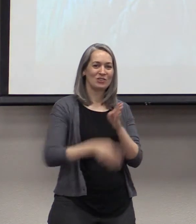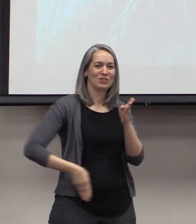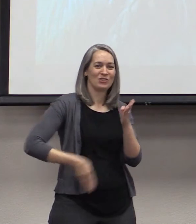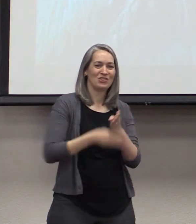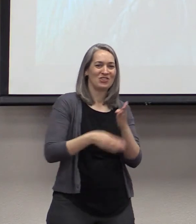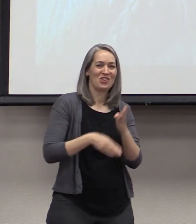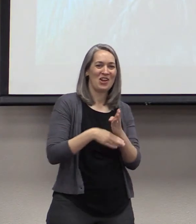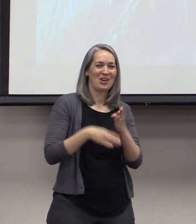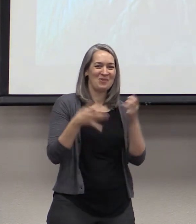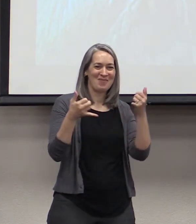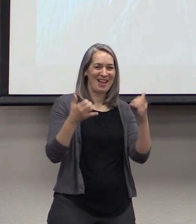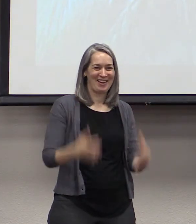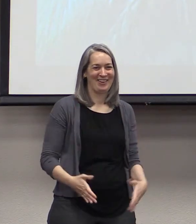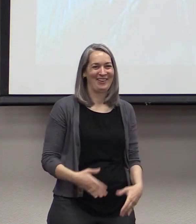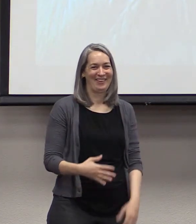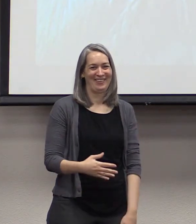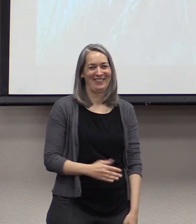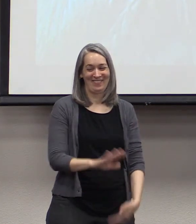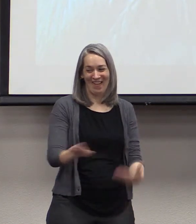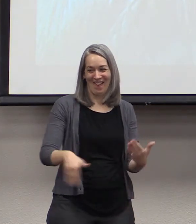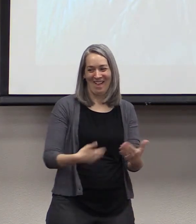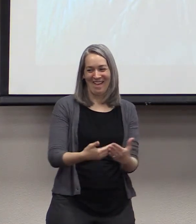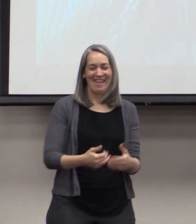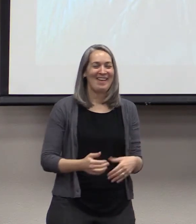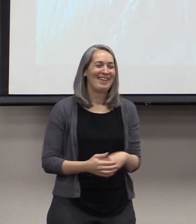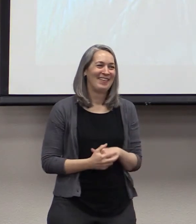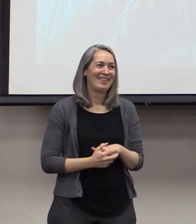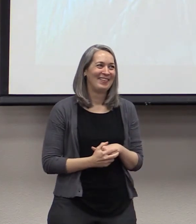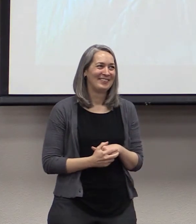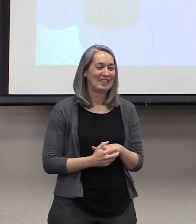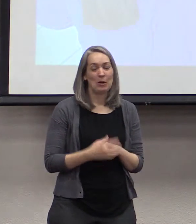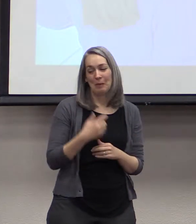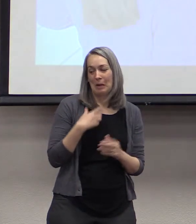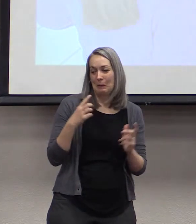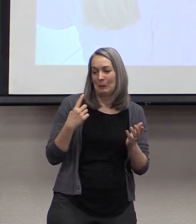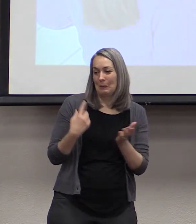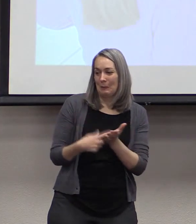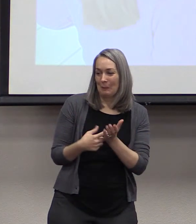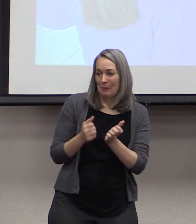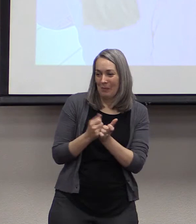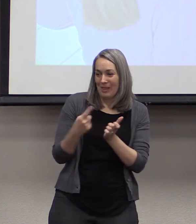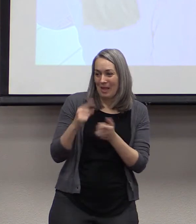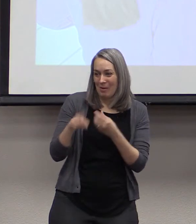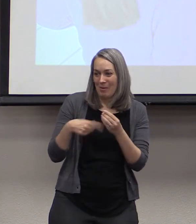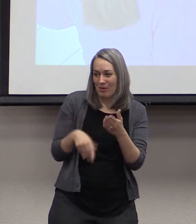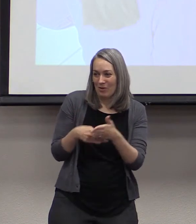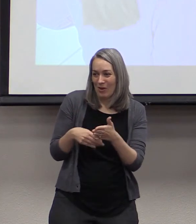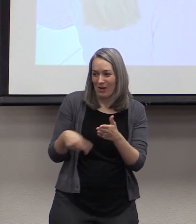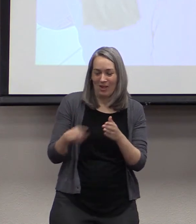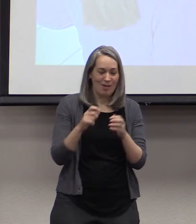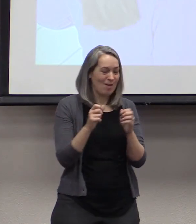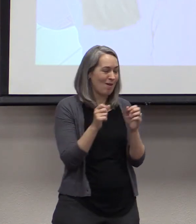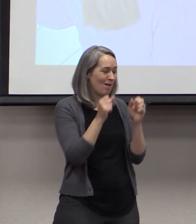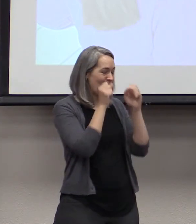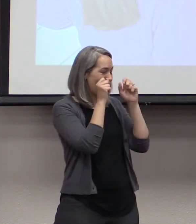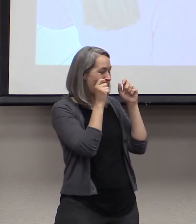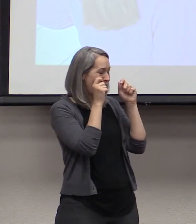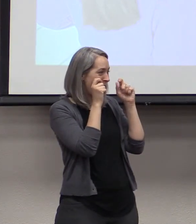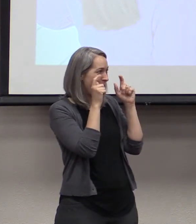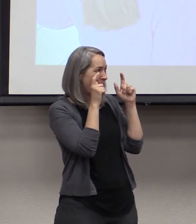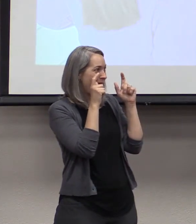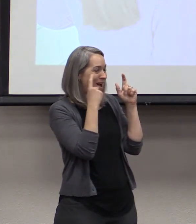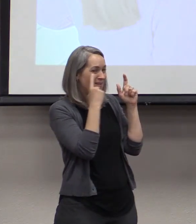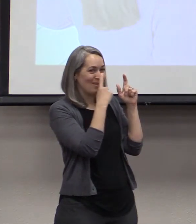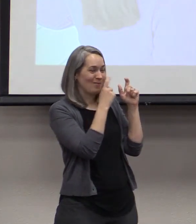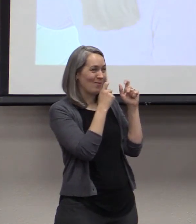Ronaldo. And it was really just, whenever I would talk to them, the boys, about soccer, their eyes would just light up. And they were like,